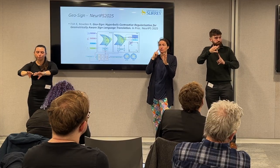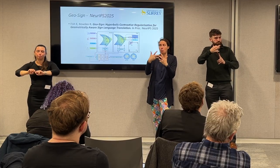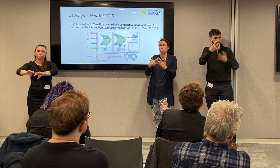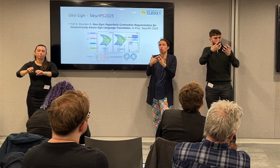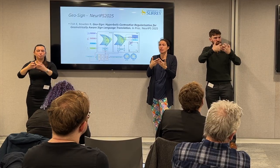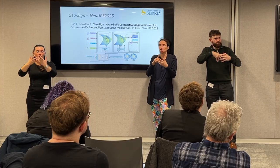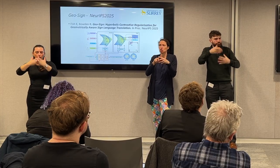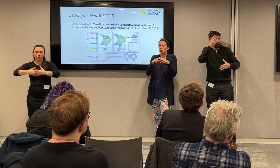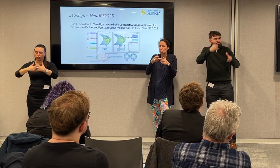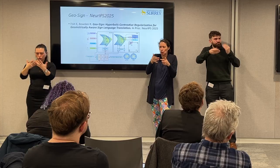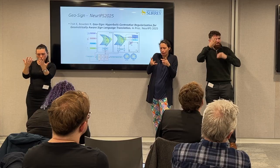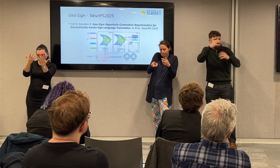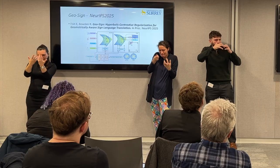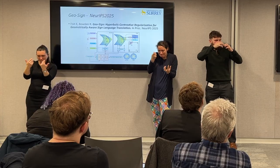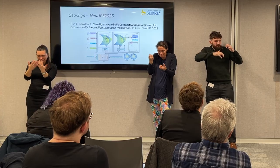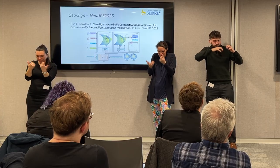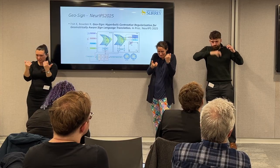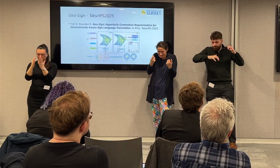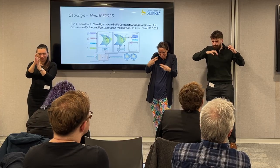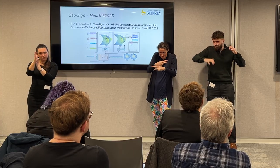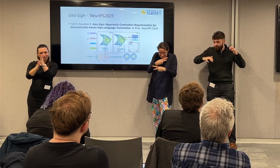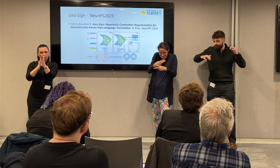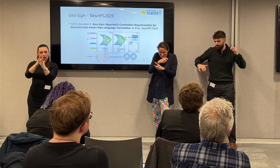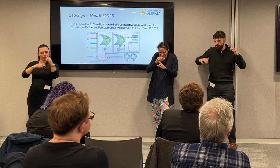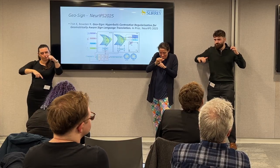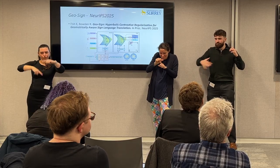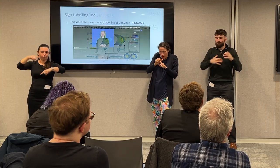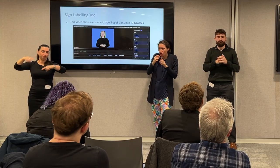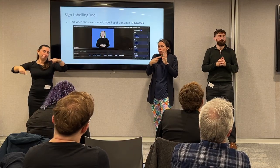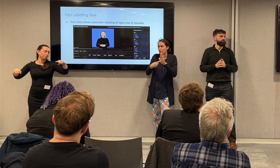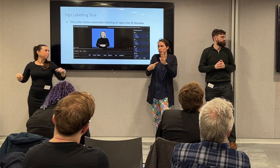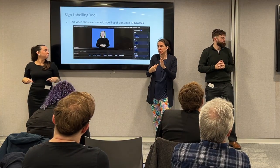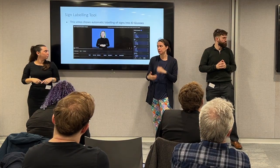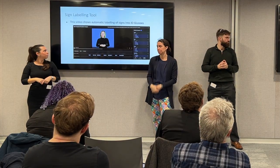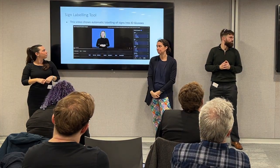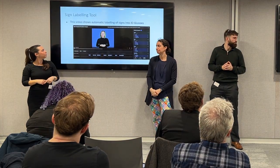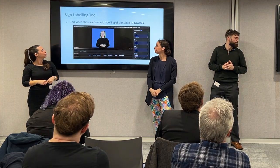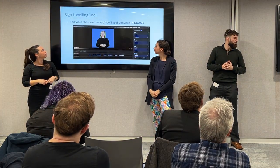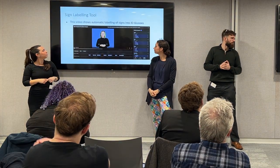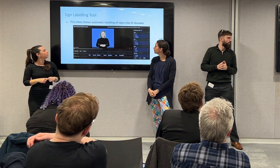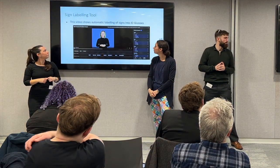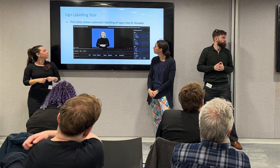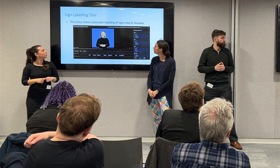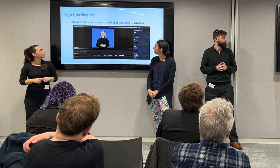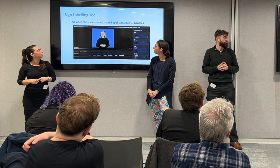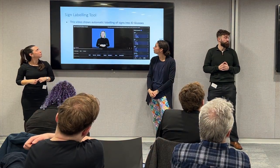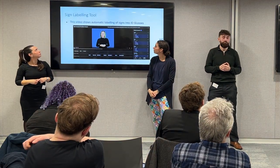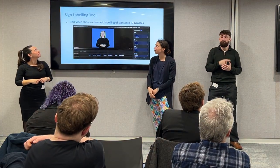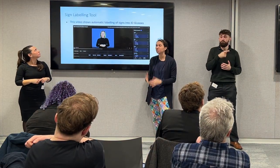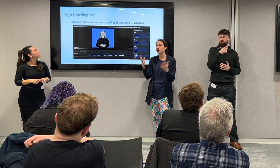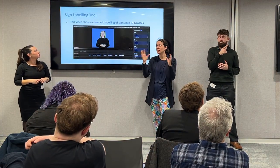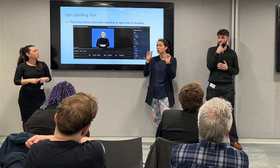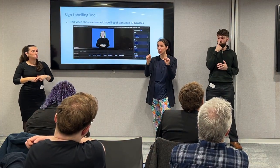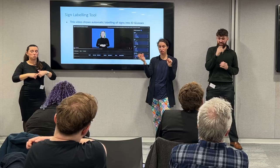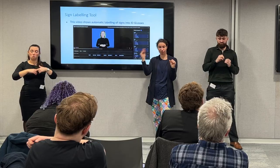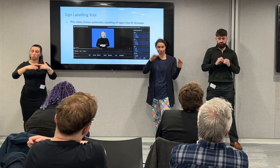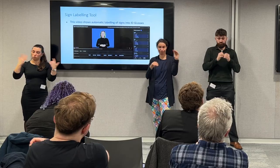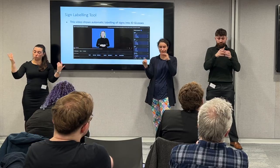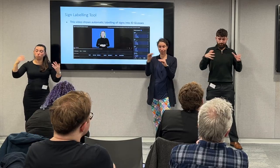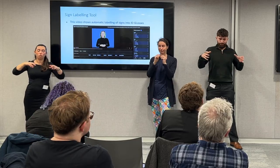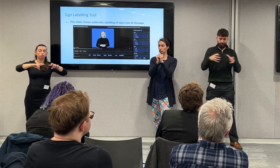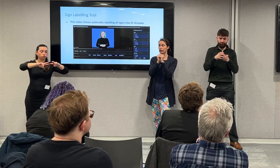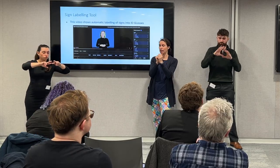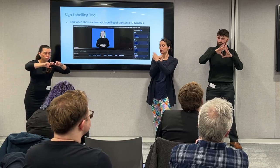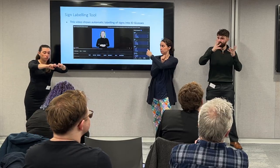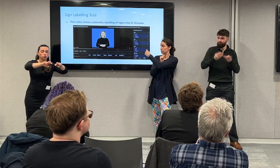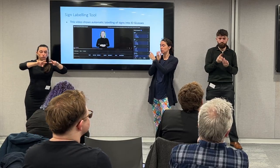kind of tease apart the representation. We can put some of these things together. So in this video, what